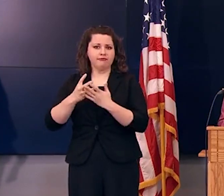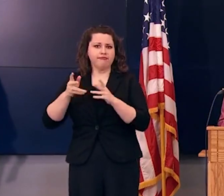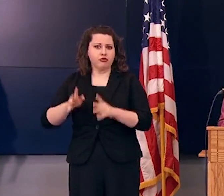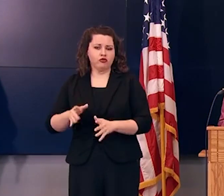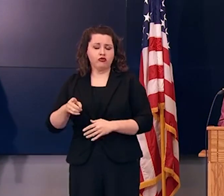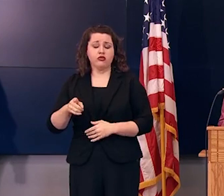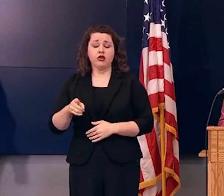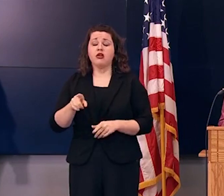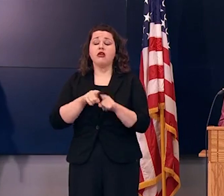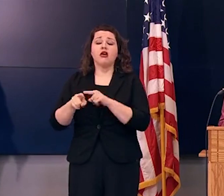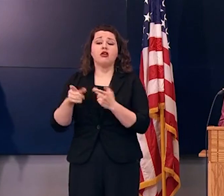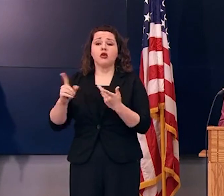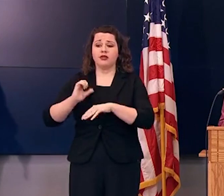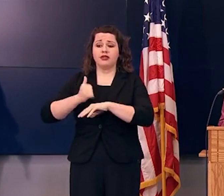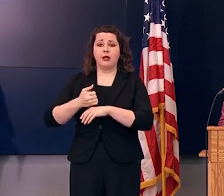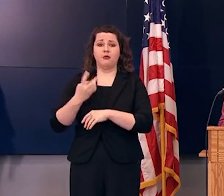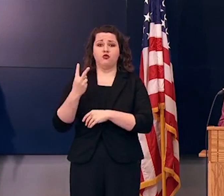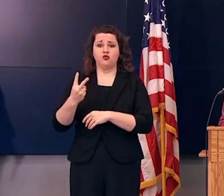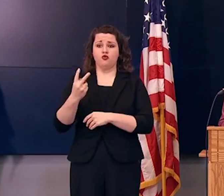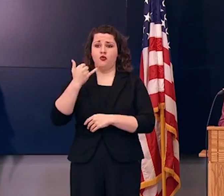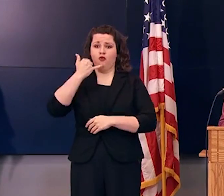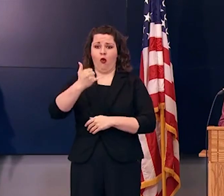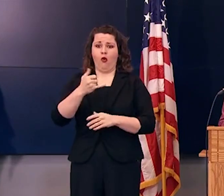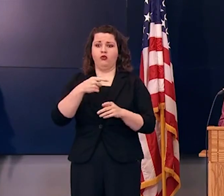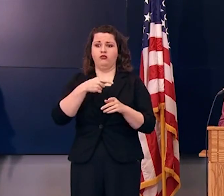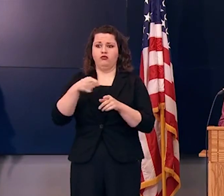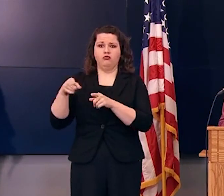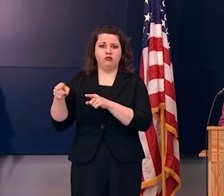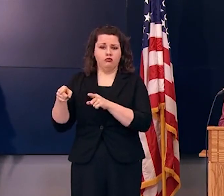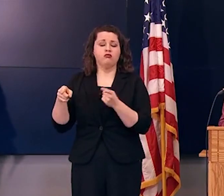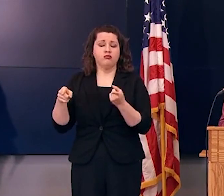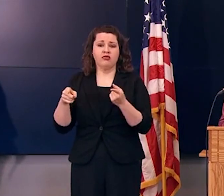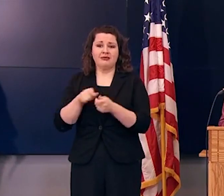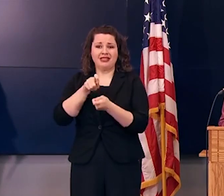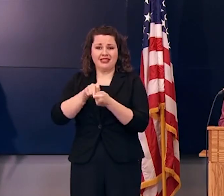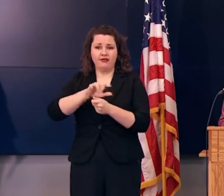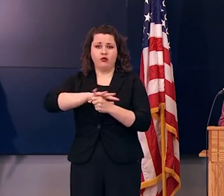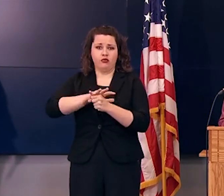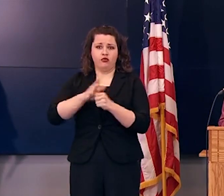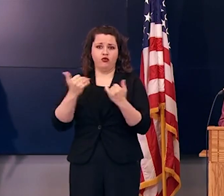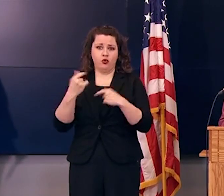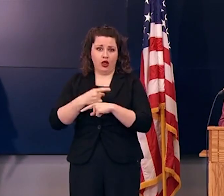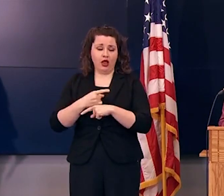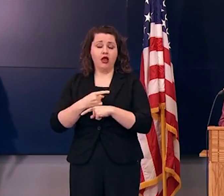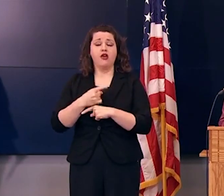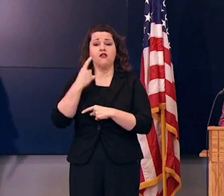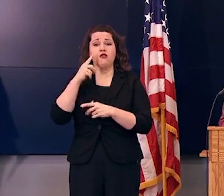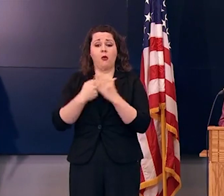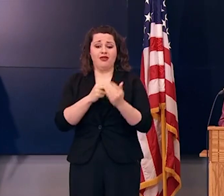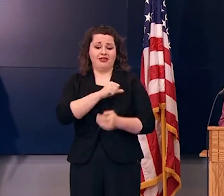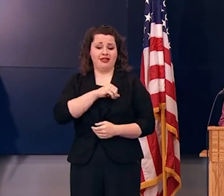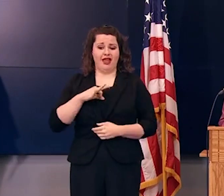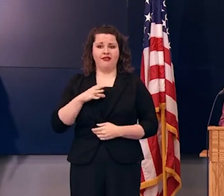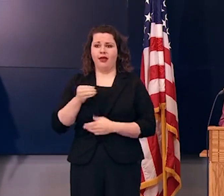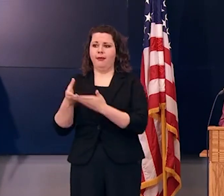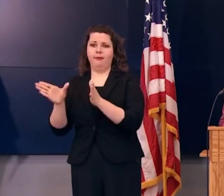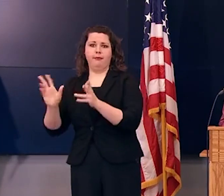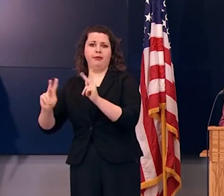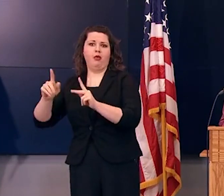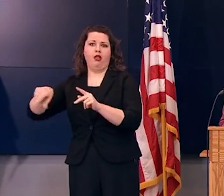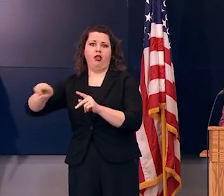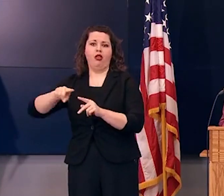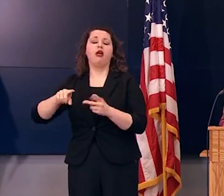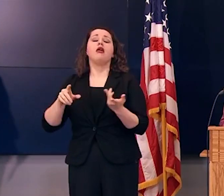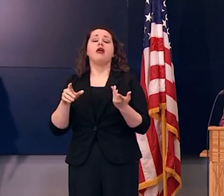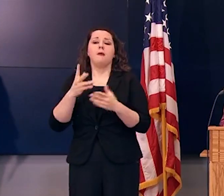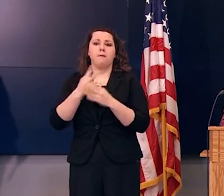are standing up 2 phone lines specific to COVID-19 starting today for both staff and the public. Both